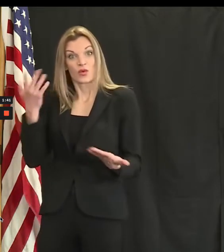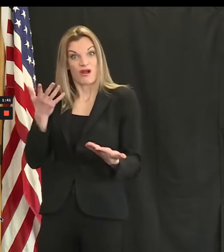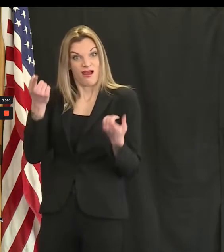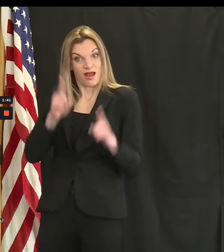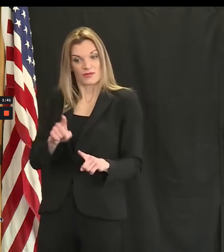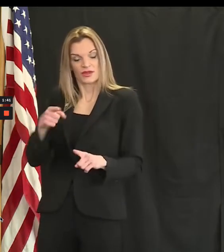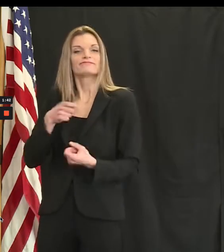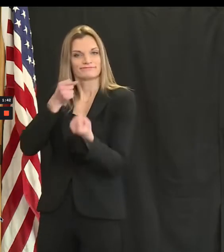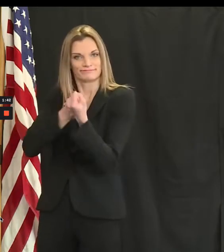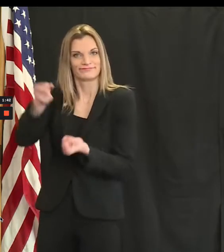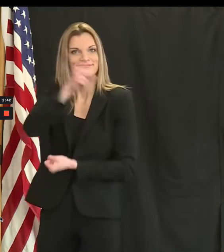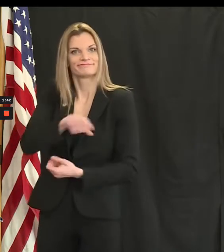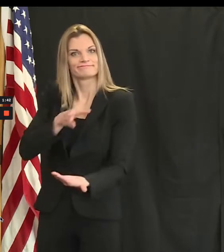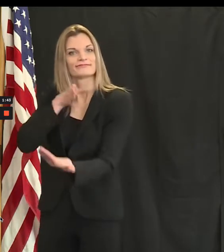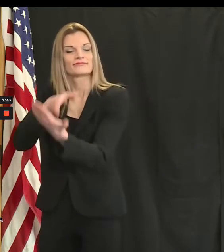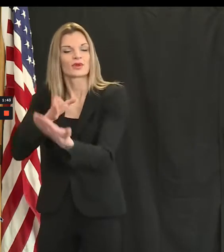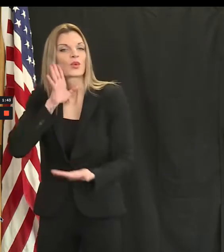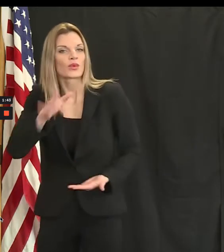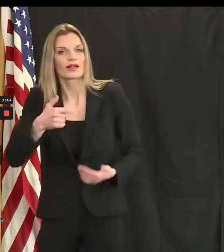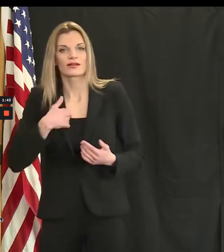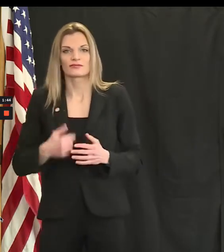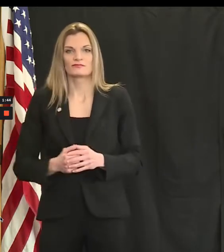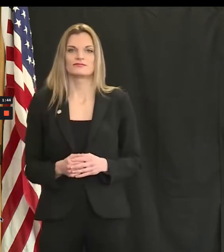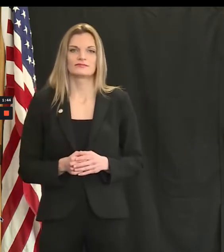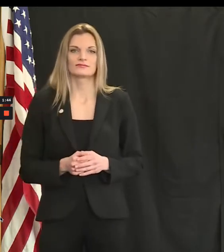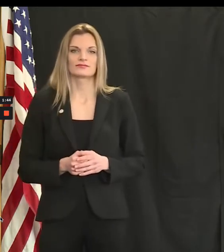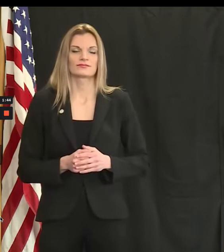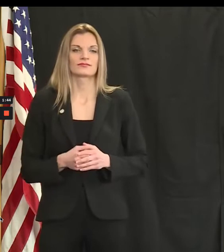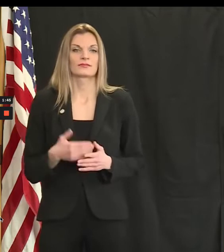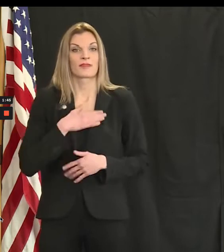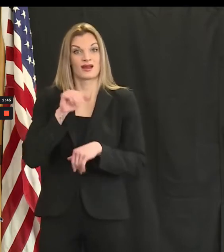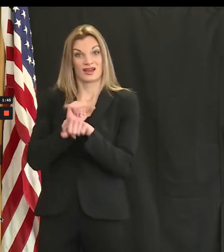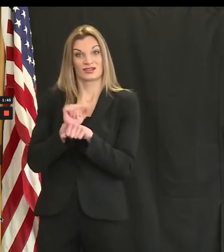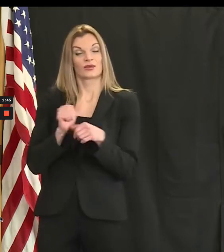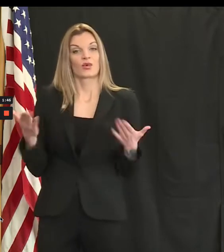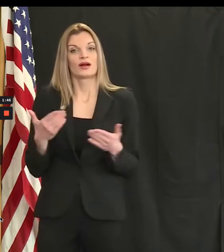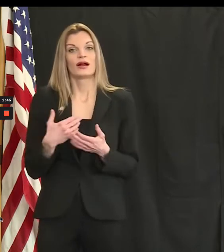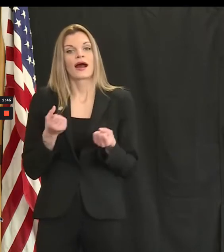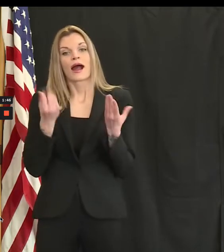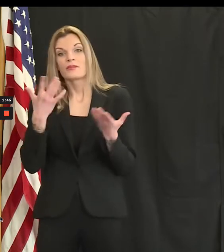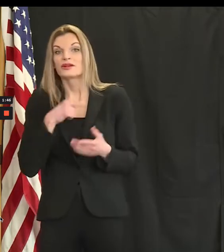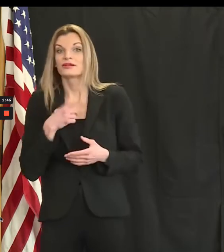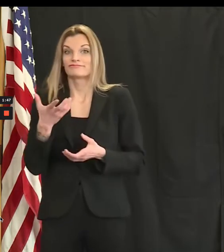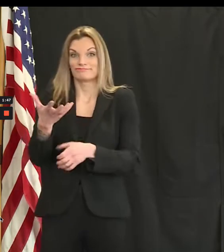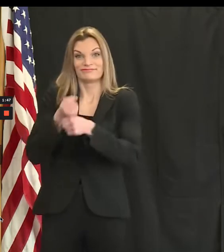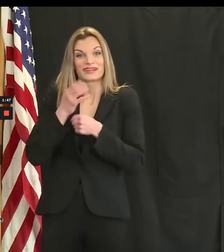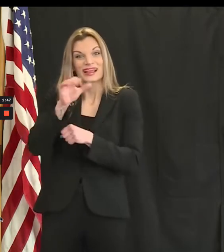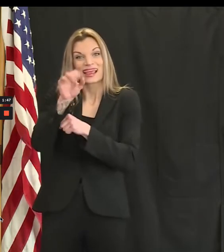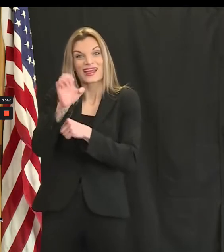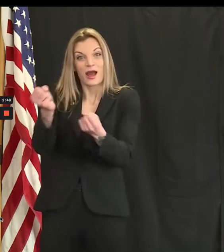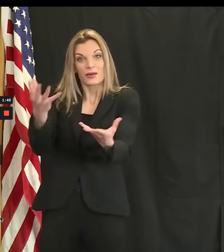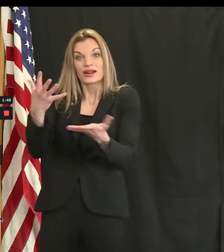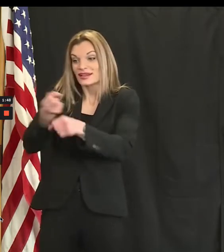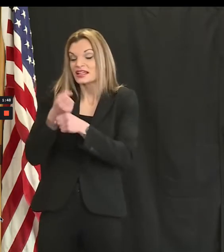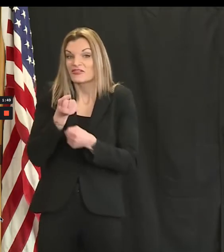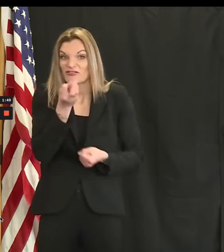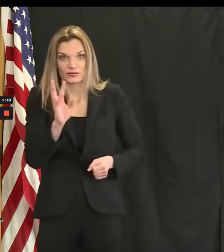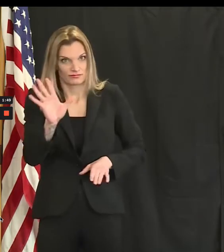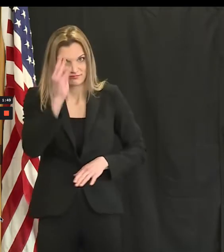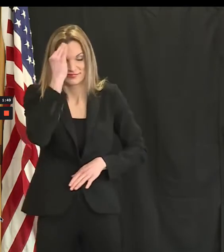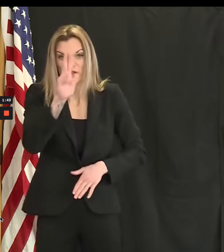jeopardy. Now, my department handles more than 35,000 cases a year, and in most of these instances, I